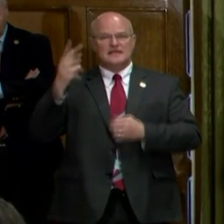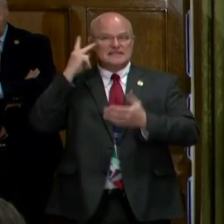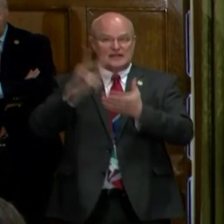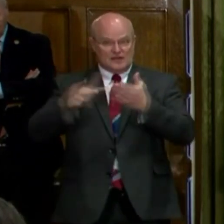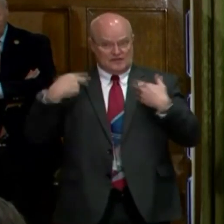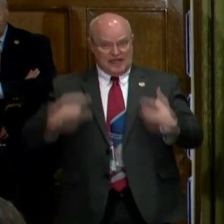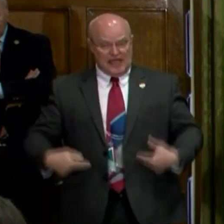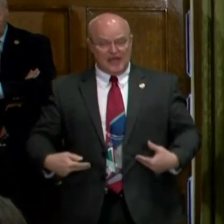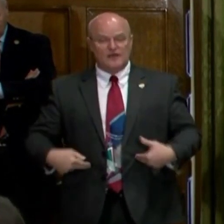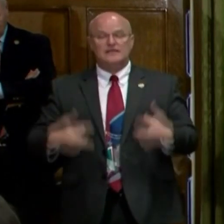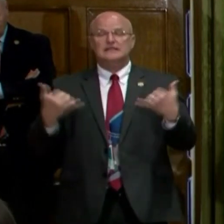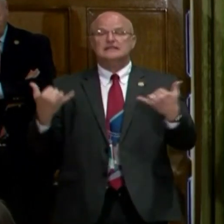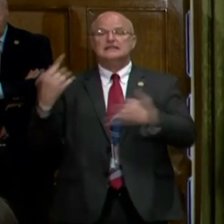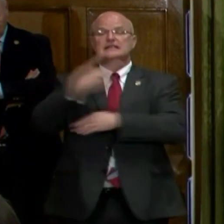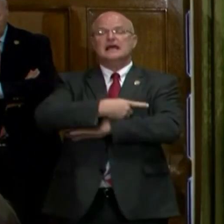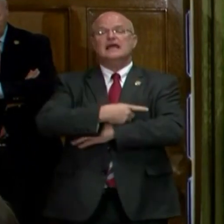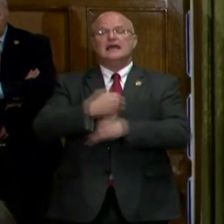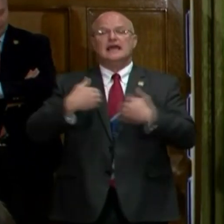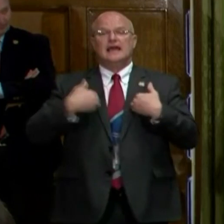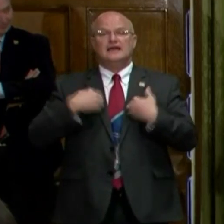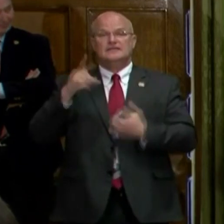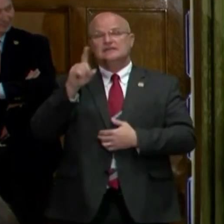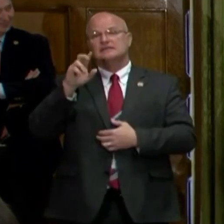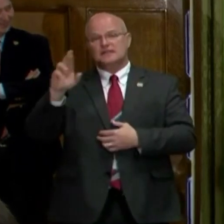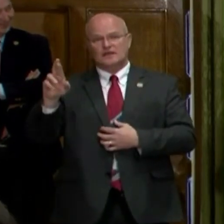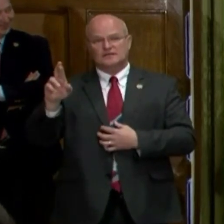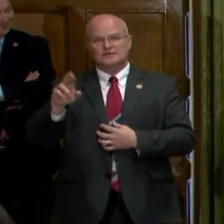also have today